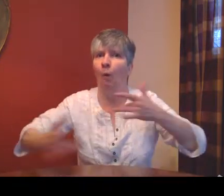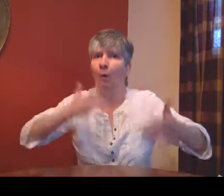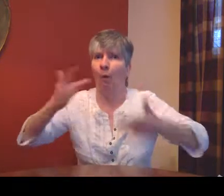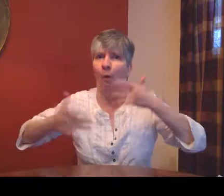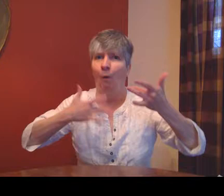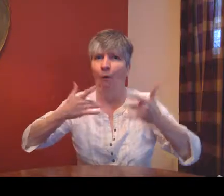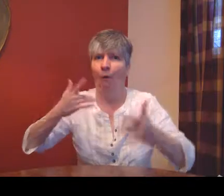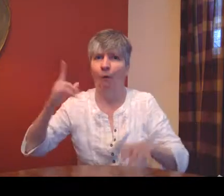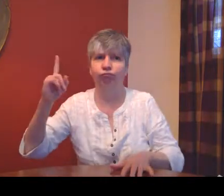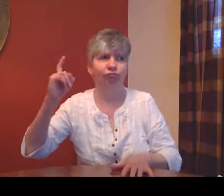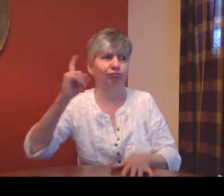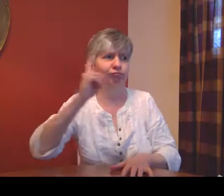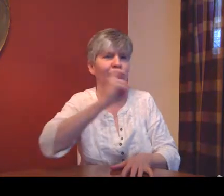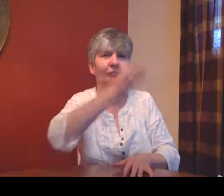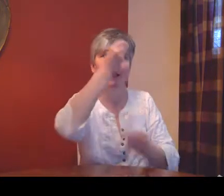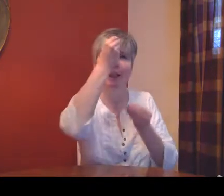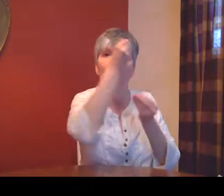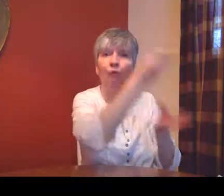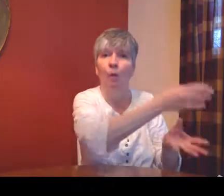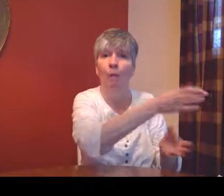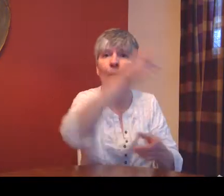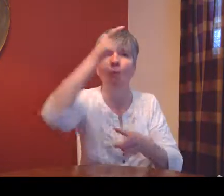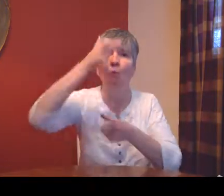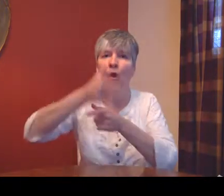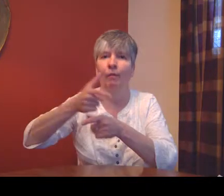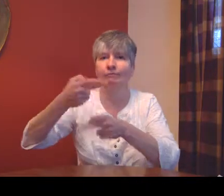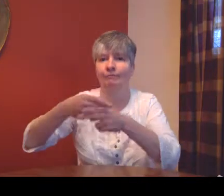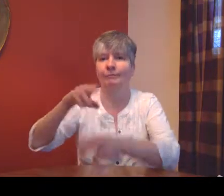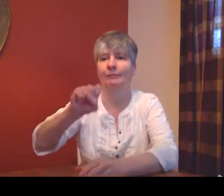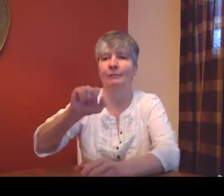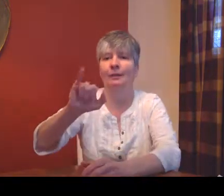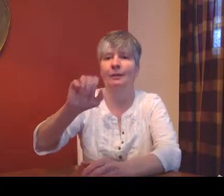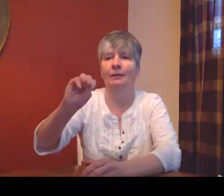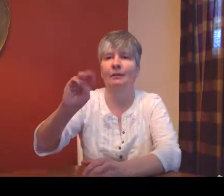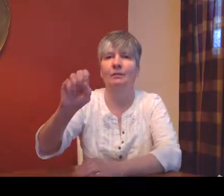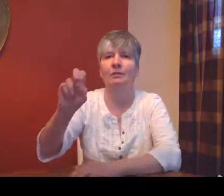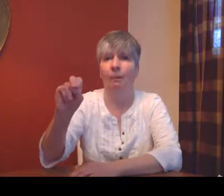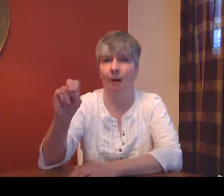Andrew was so excited he ran to inform his brother Simon.